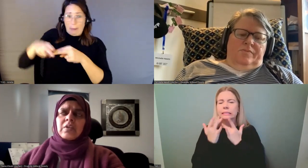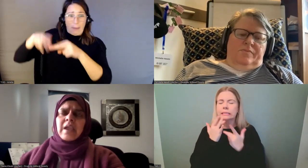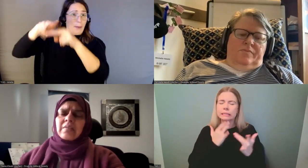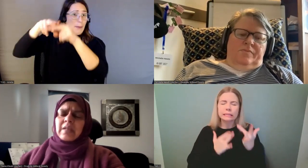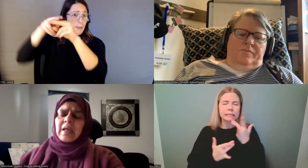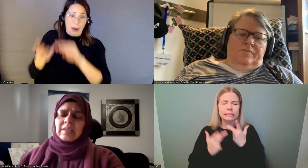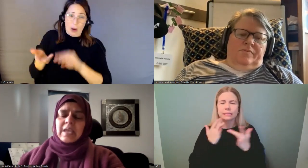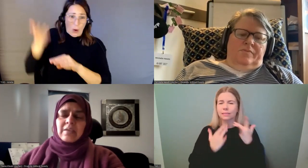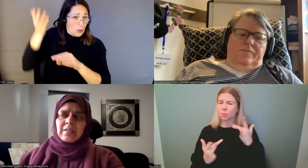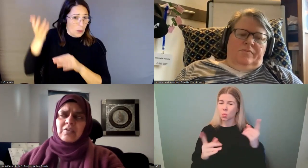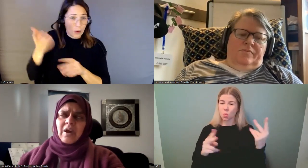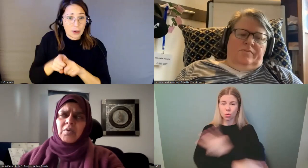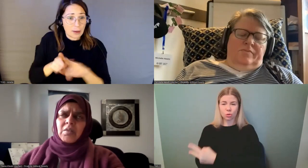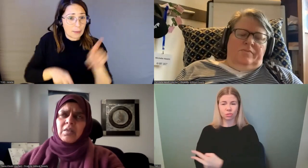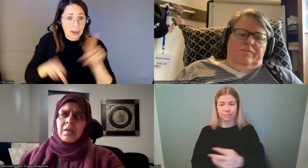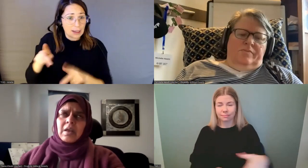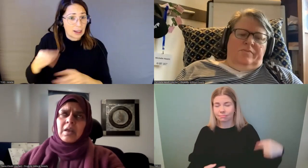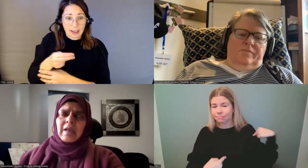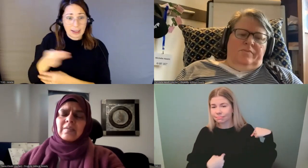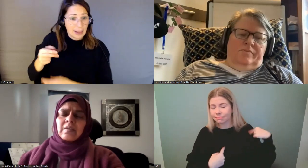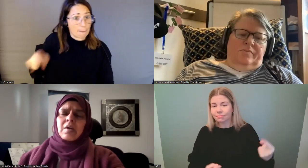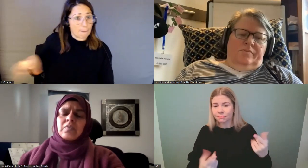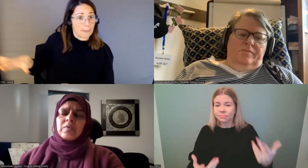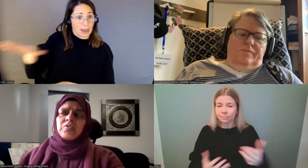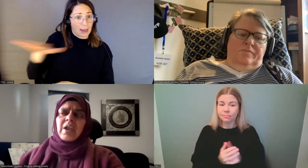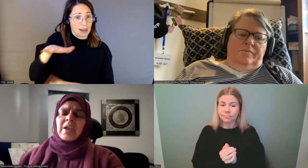feel there's a light at the end of the tunnel,